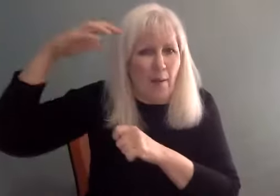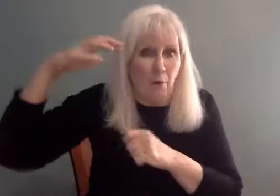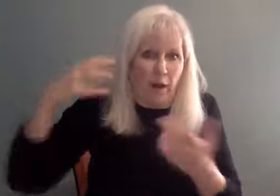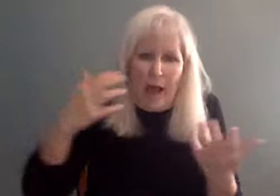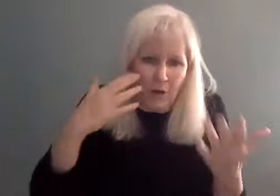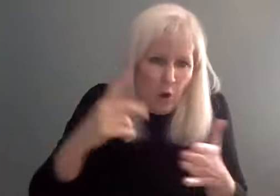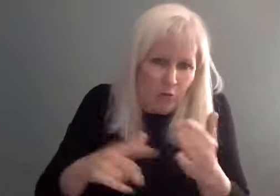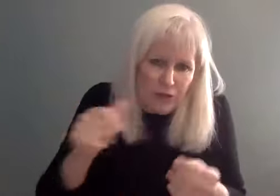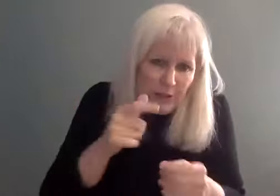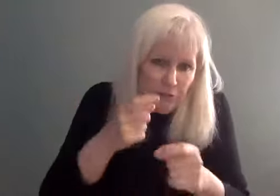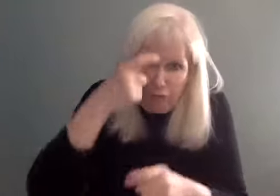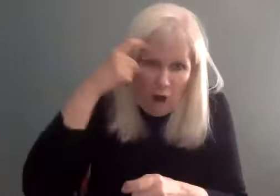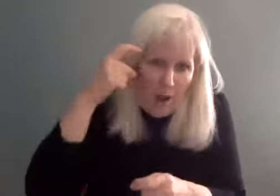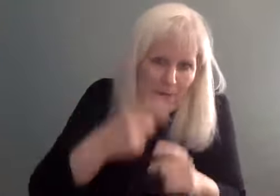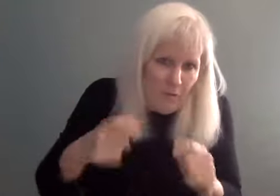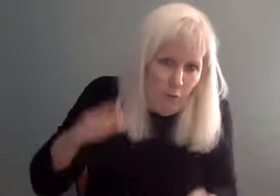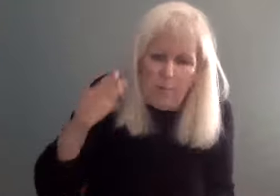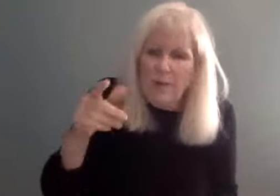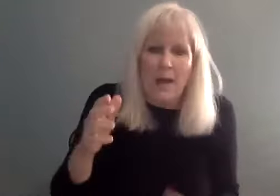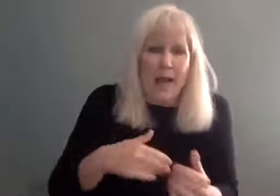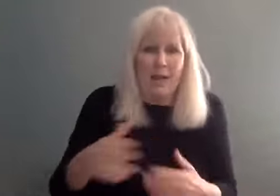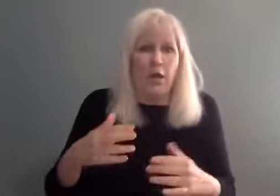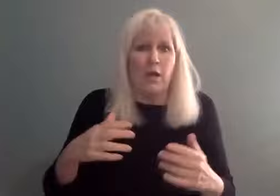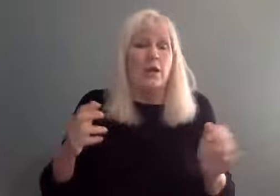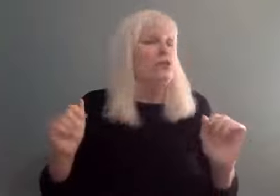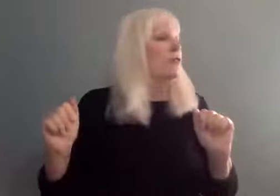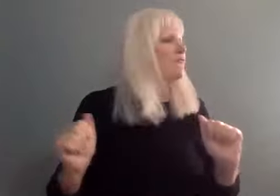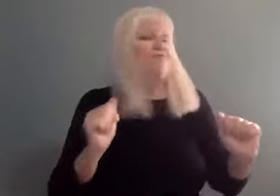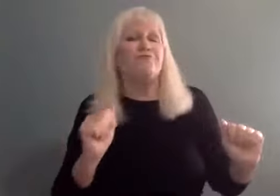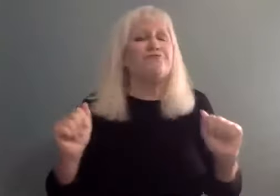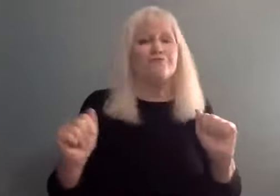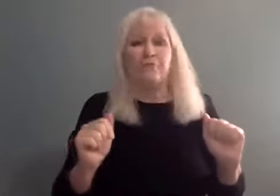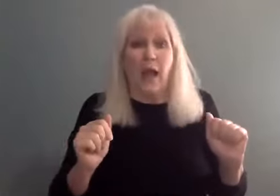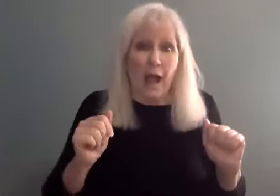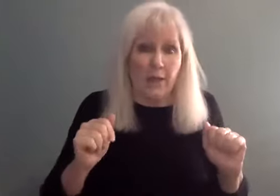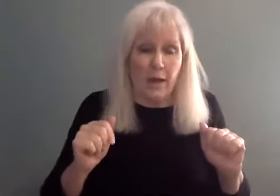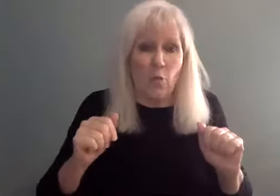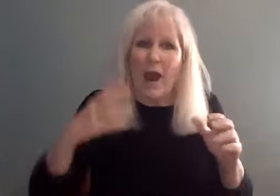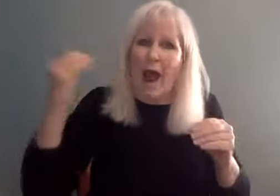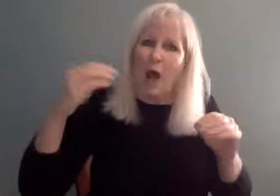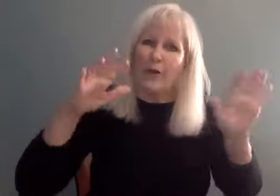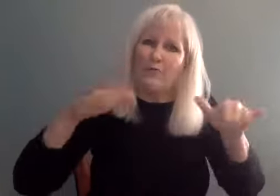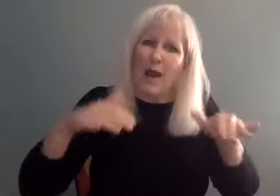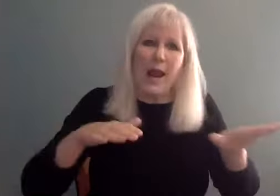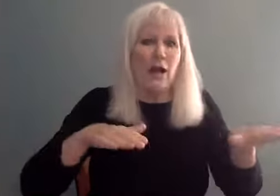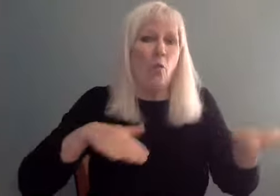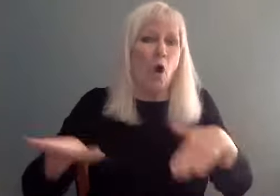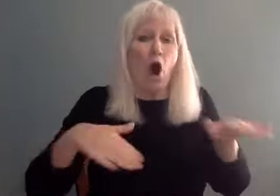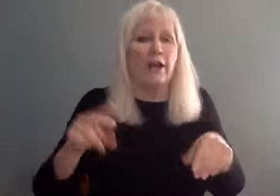her? So we got pretty soaked, and then she loves me to wipe her down when we come in. That's her favorite thing, is for me to take the towel out. And